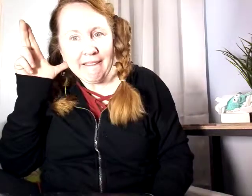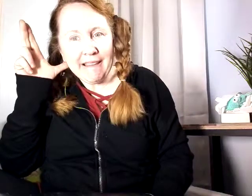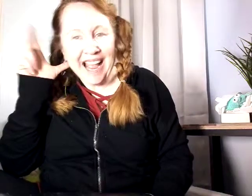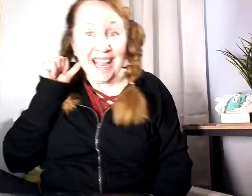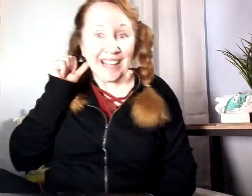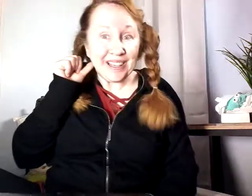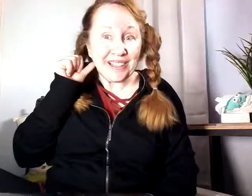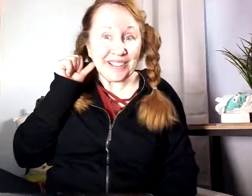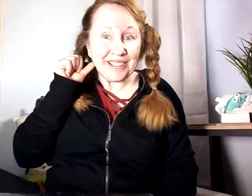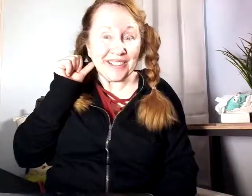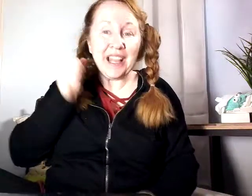I hear